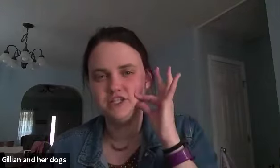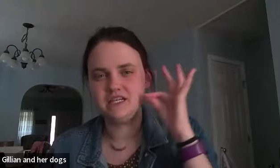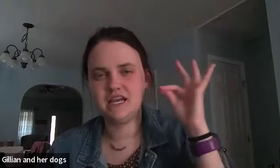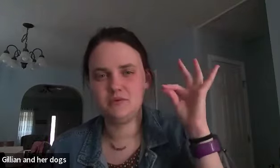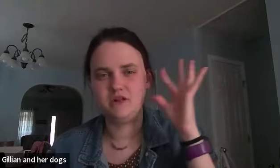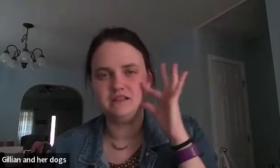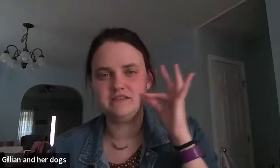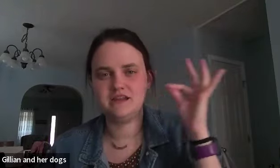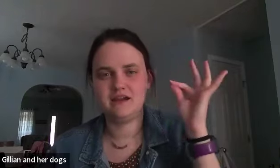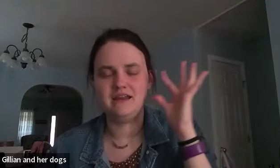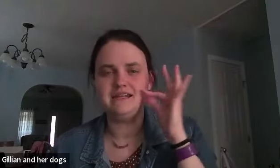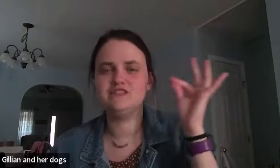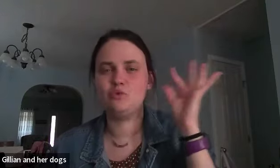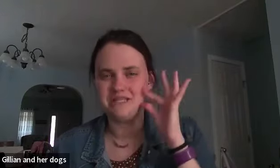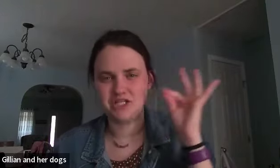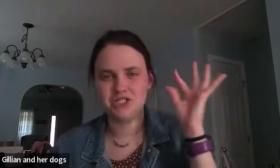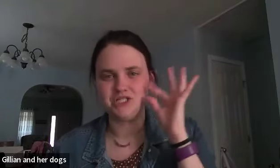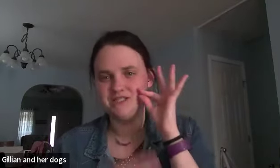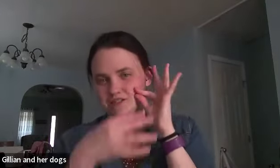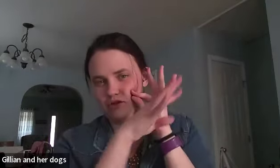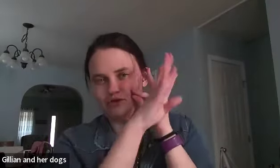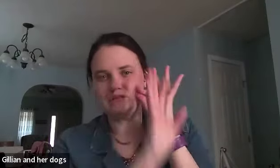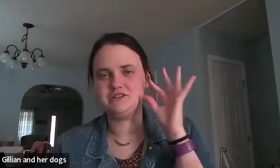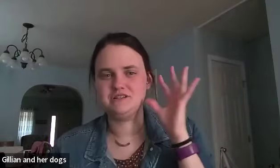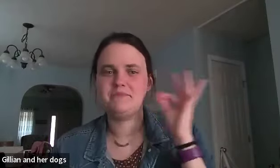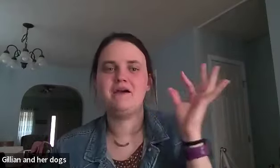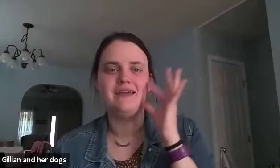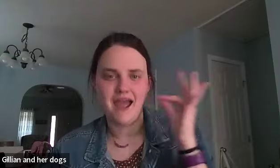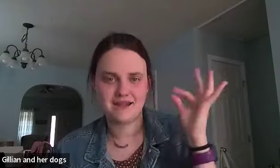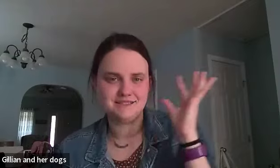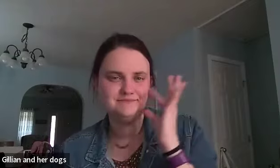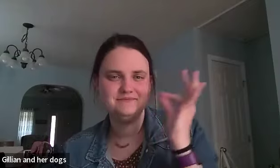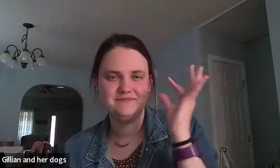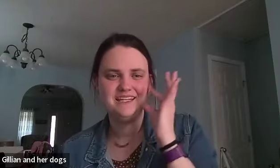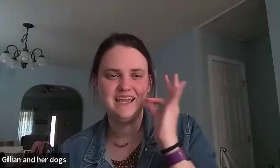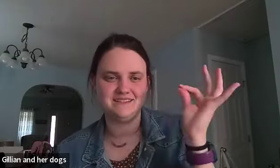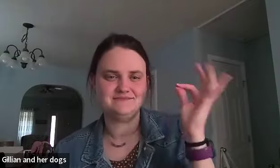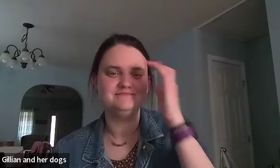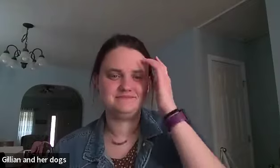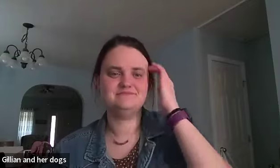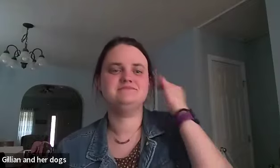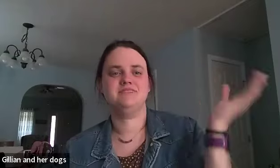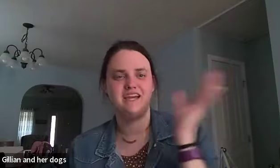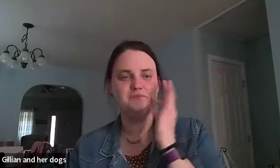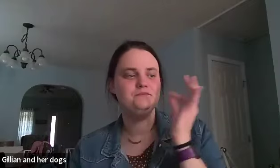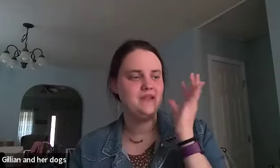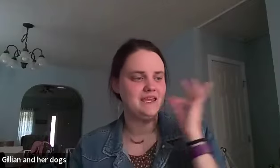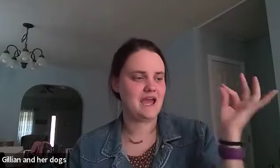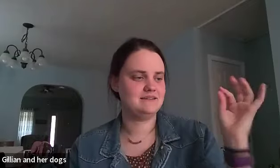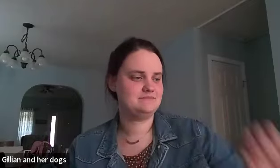your cheek and you pull out to the nine, and it's the whiskers. So all those whiskers coming out. Cat, cat. Okay. Cat.